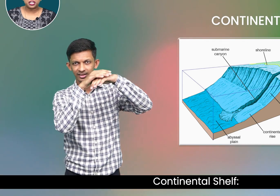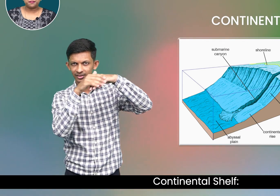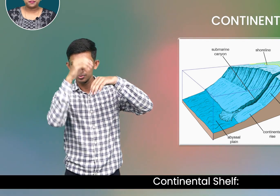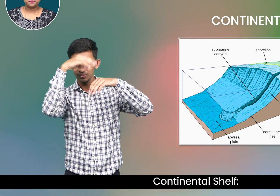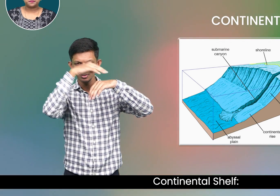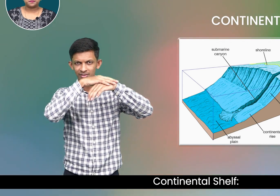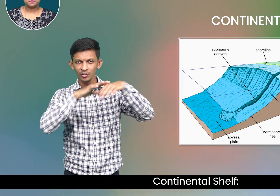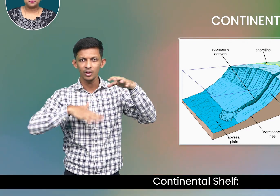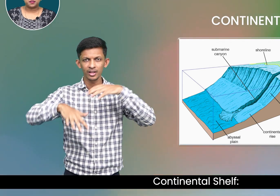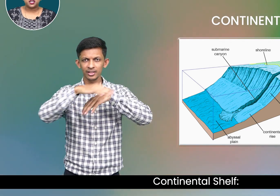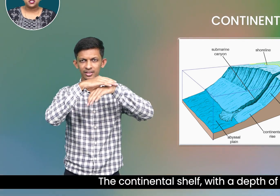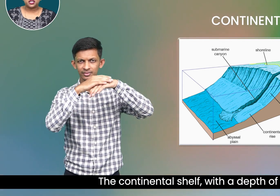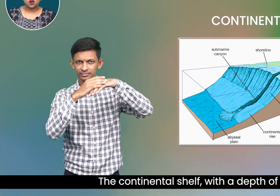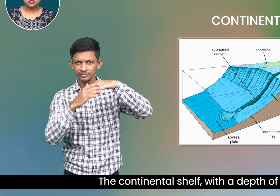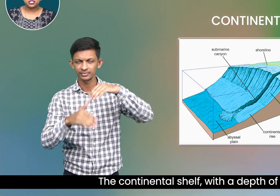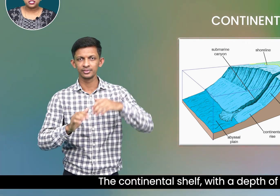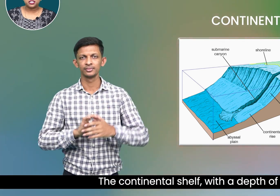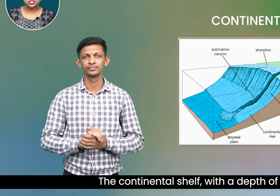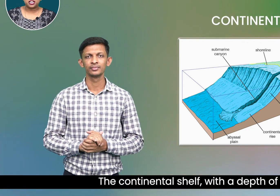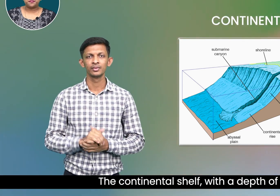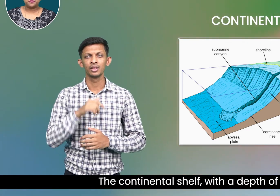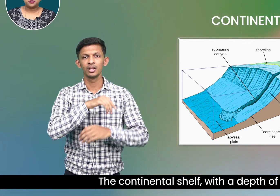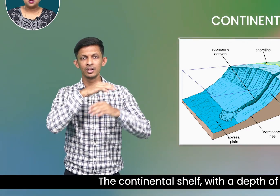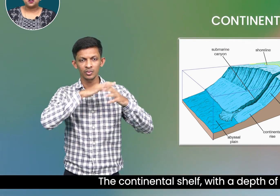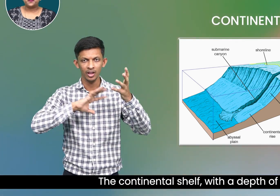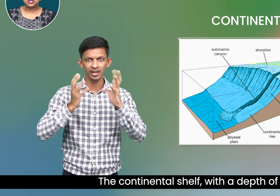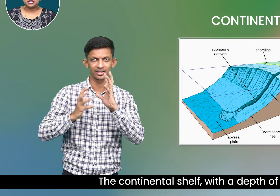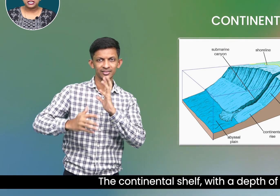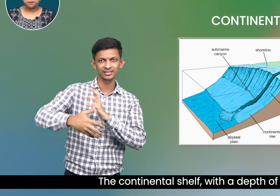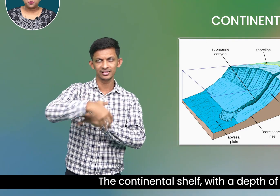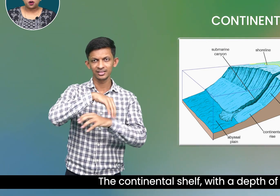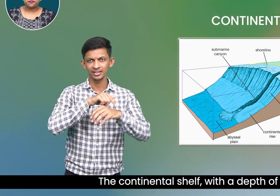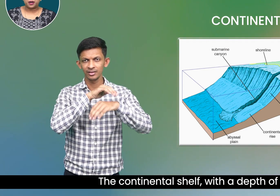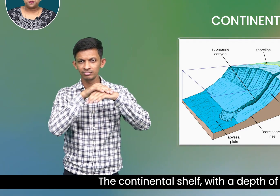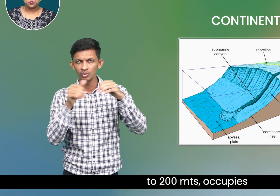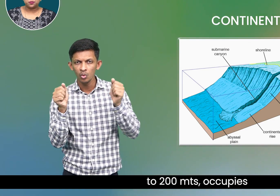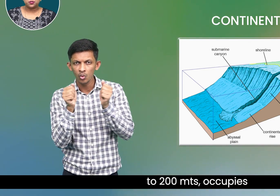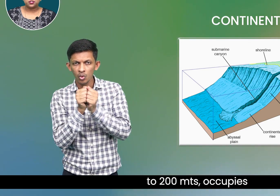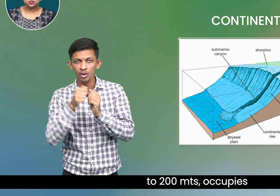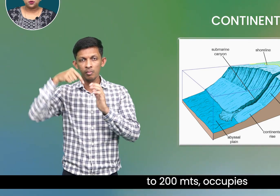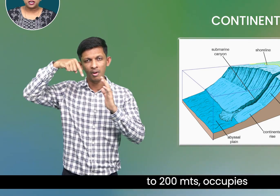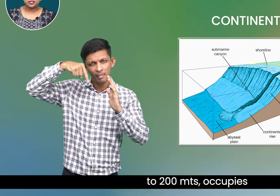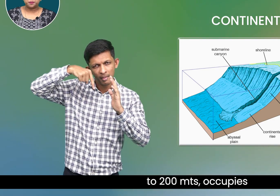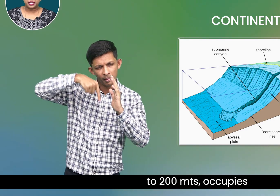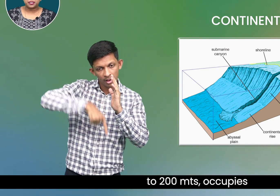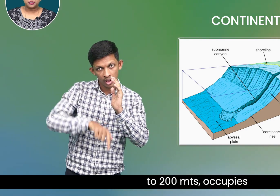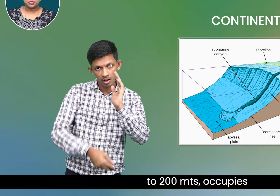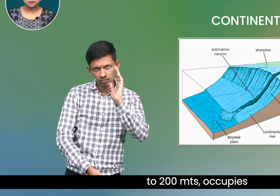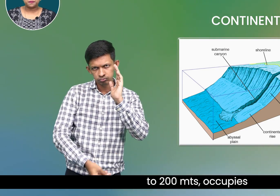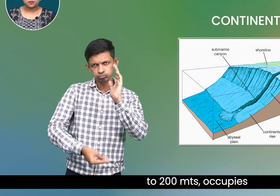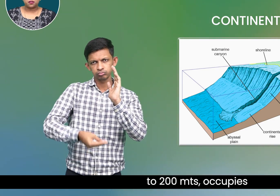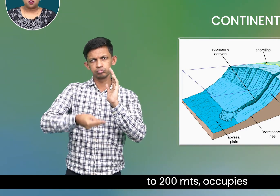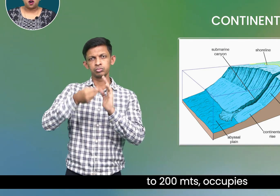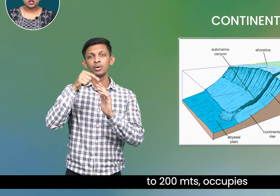Continental shelf. The continental shelf with a depth of up to 200